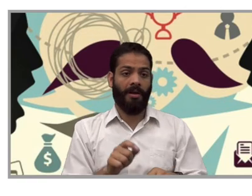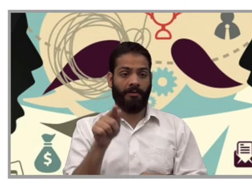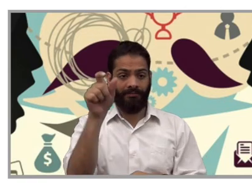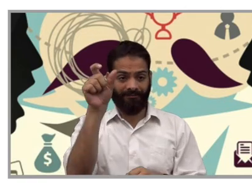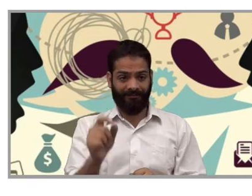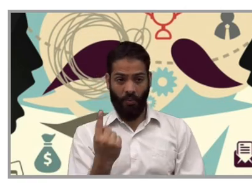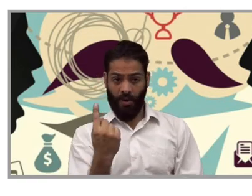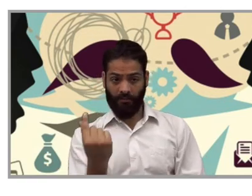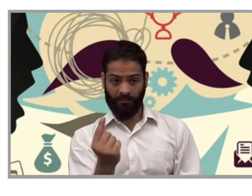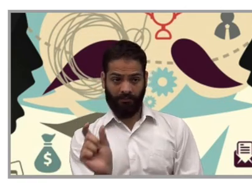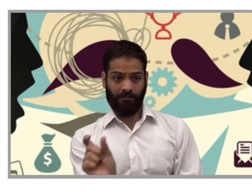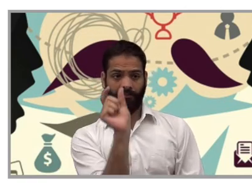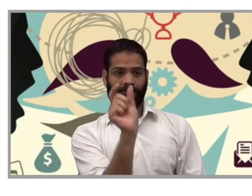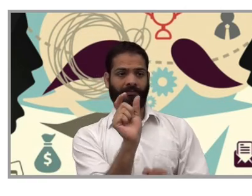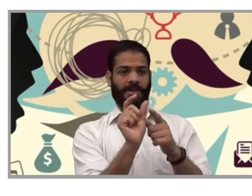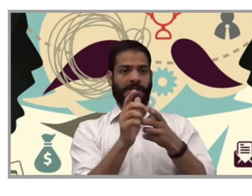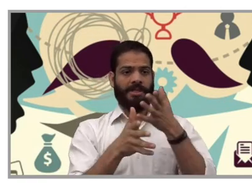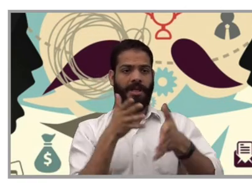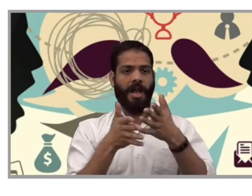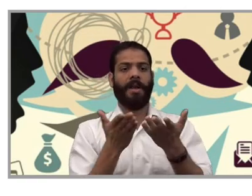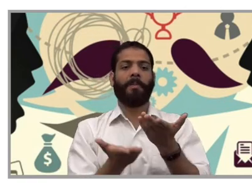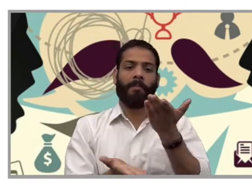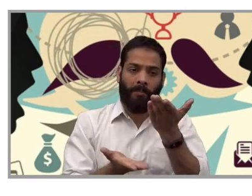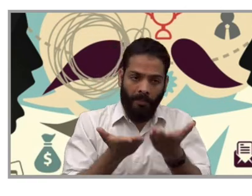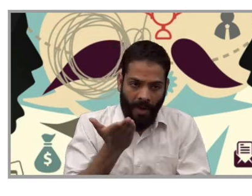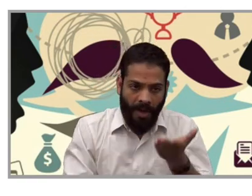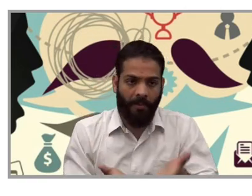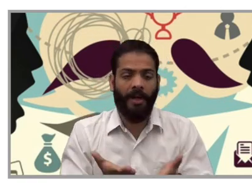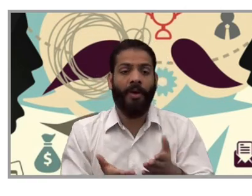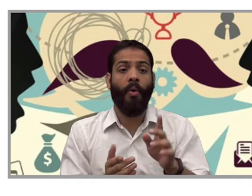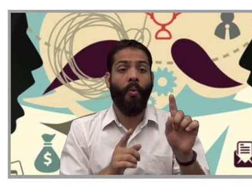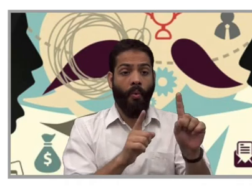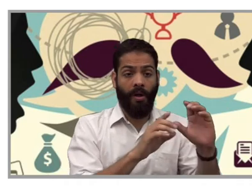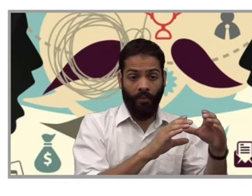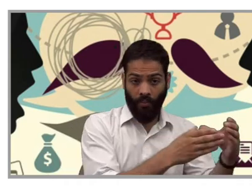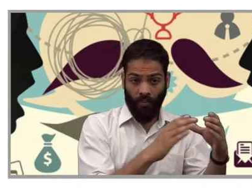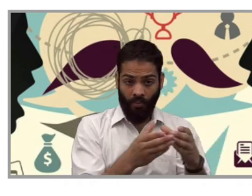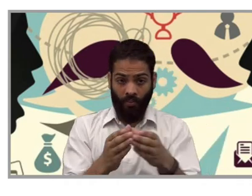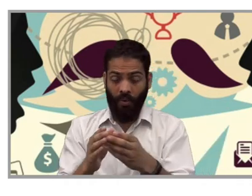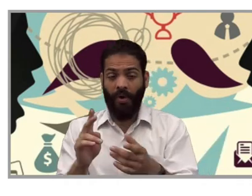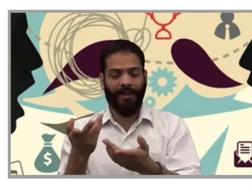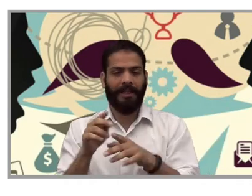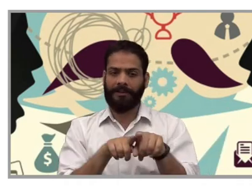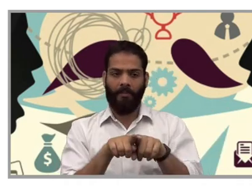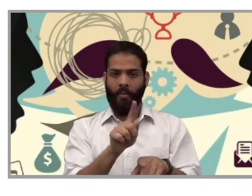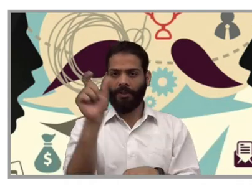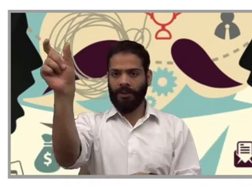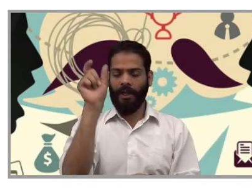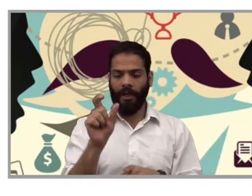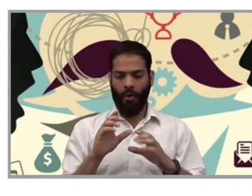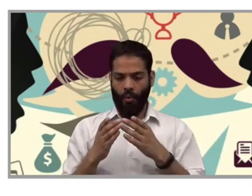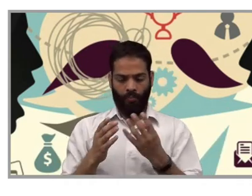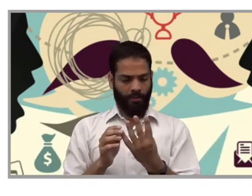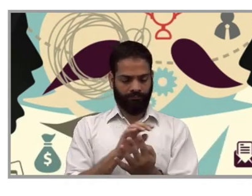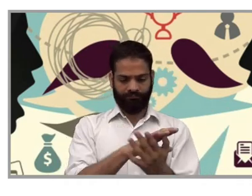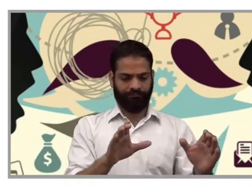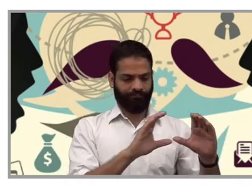However, an individual sign may belong to more than one word class. For example, a